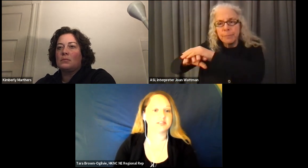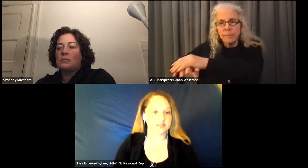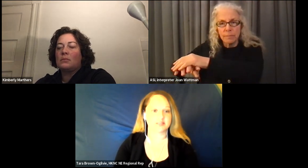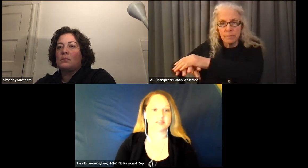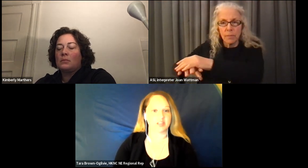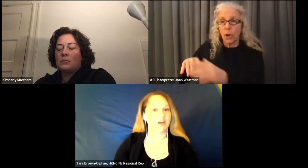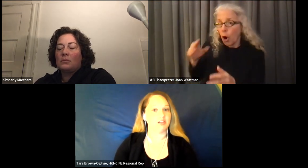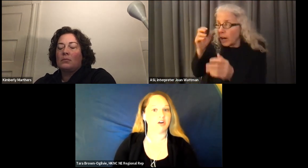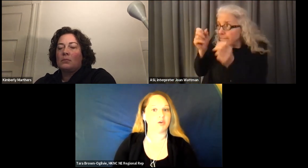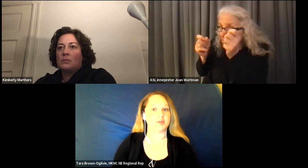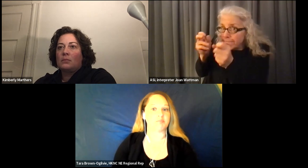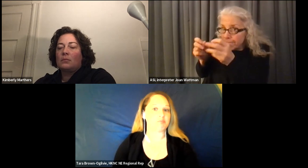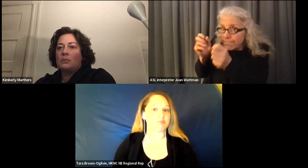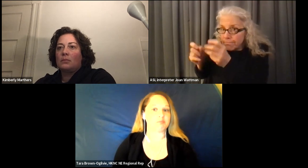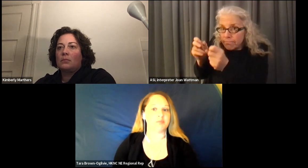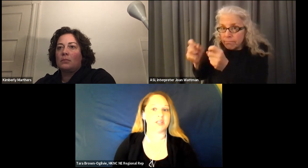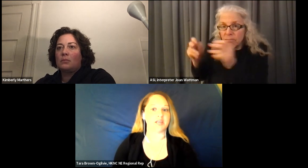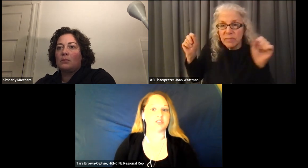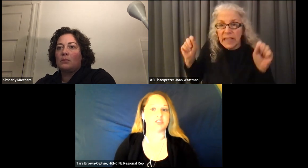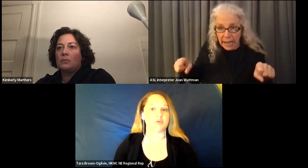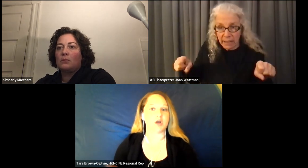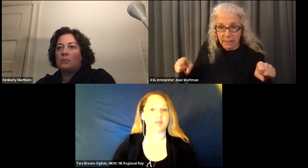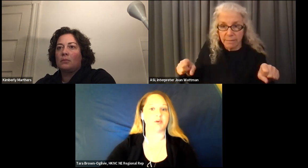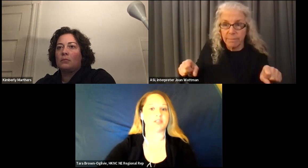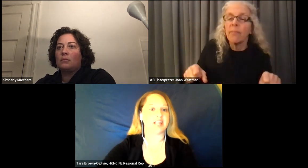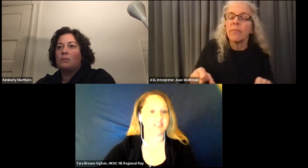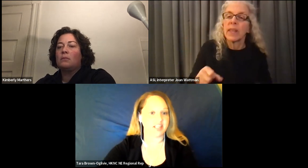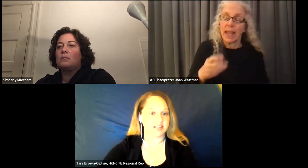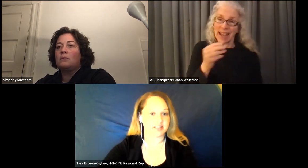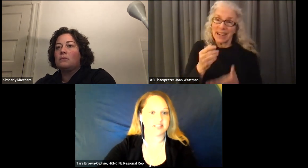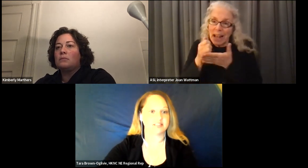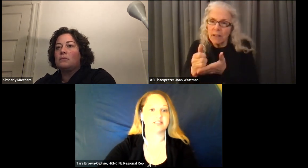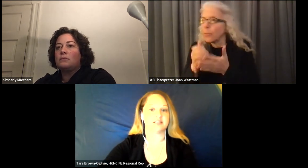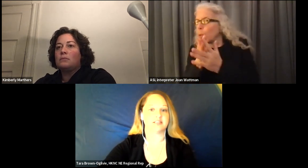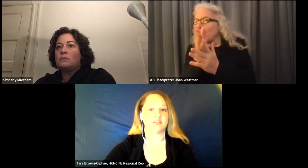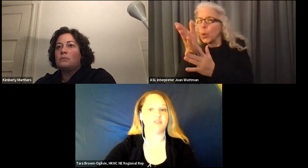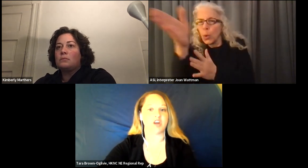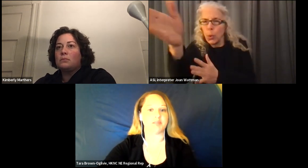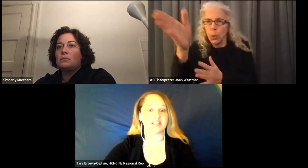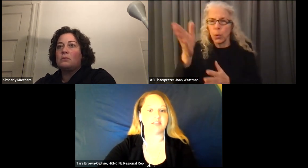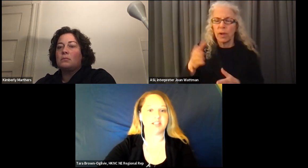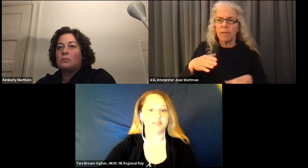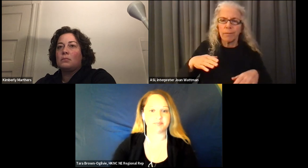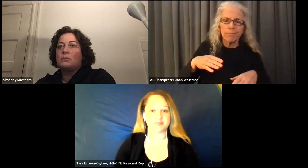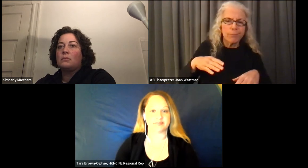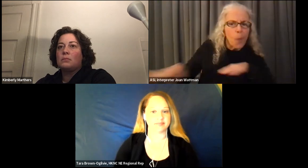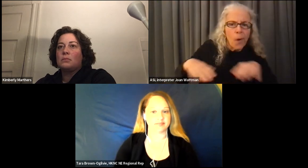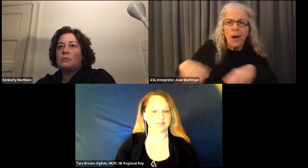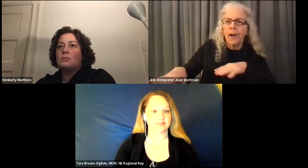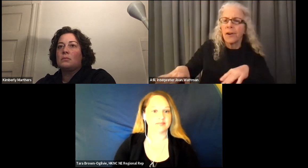language, along with being able to help that person navigate their environment safely